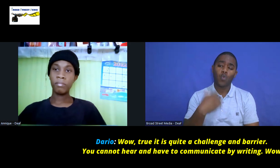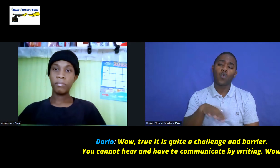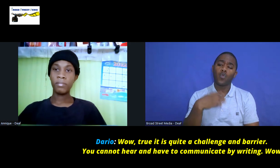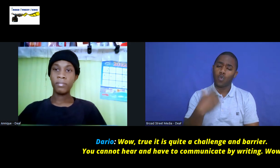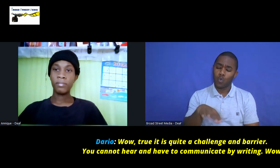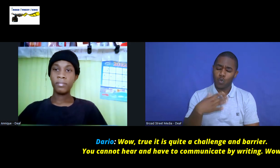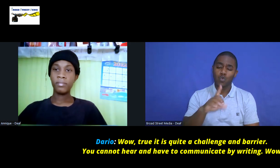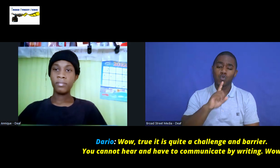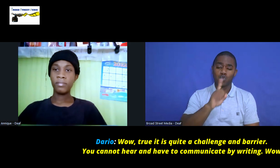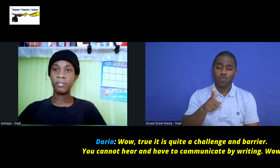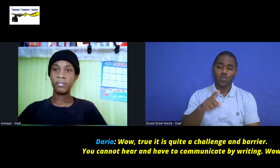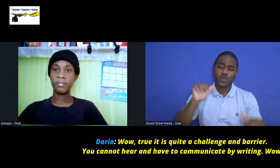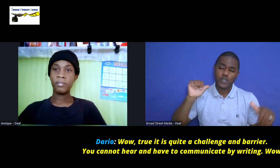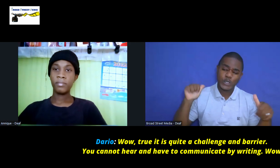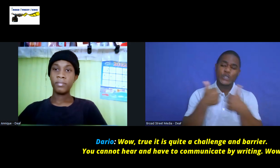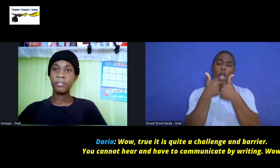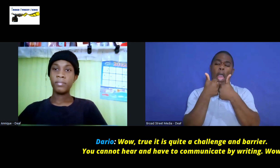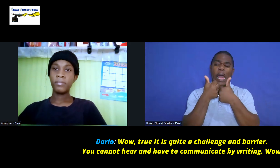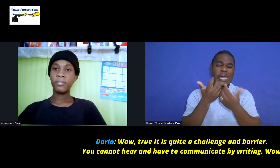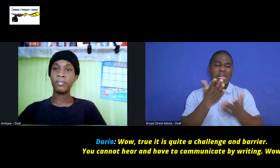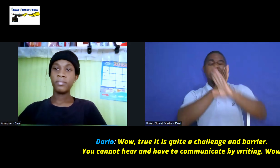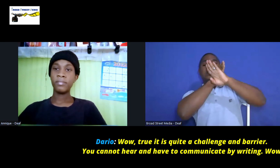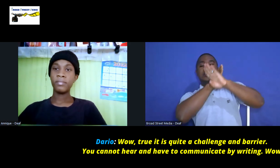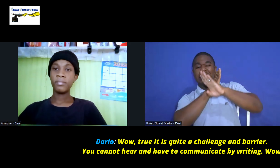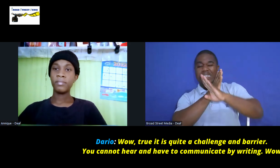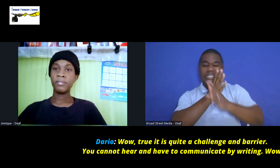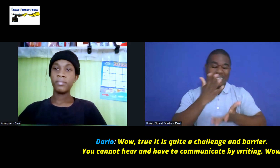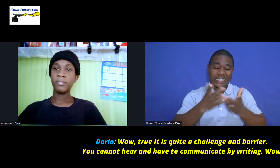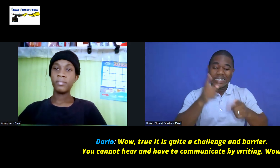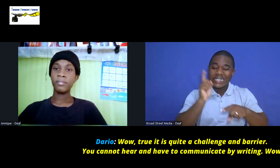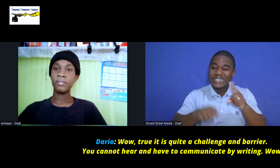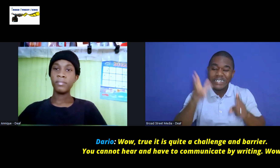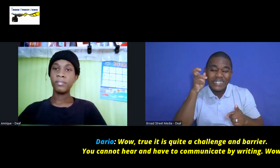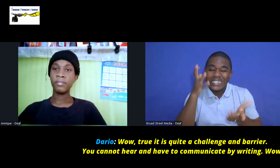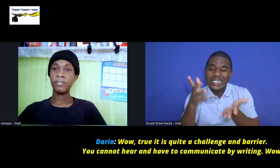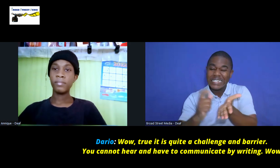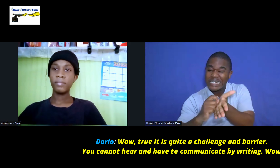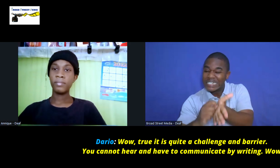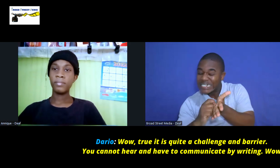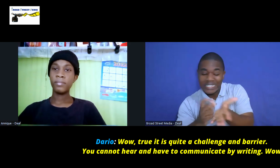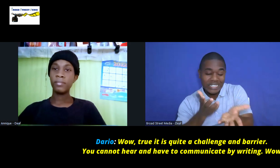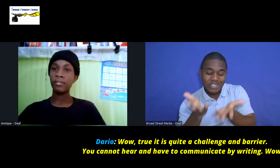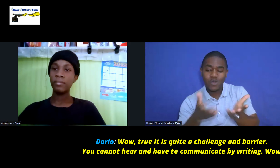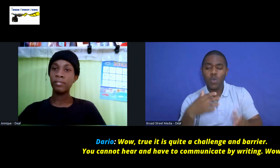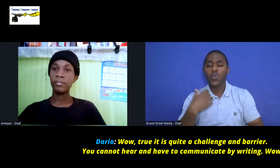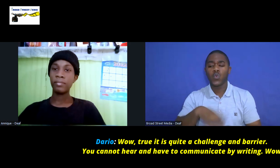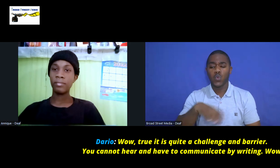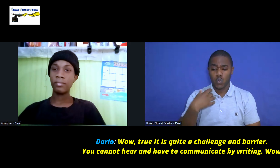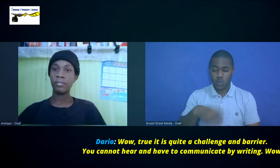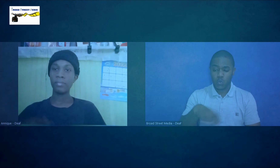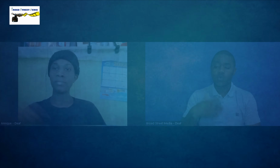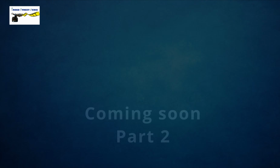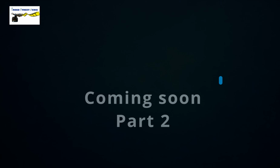Wow, true. It is quite a challenge and barrier. You cannot hear and have to communicate by writing. Wow.